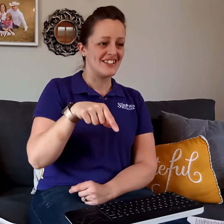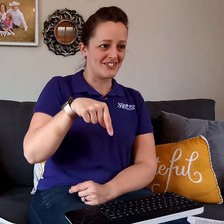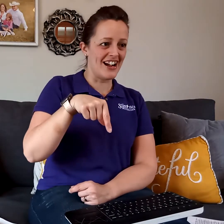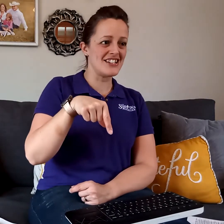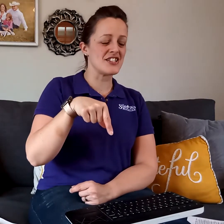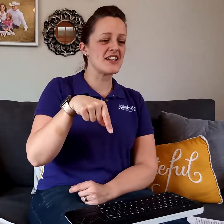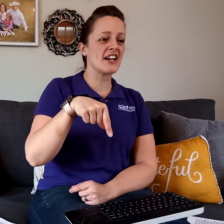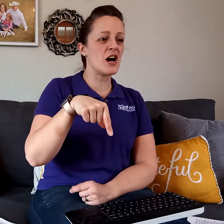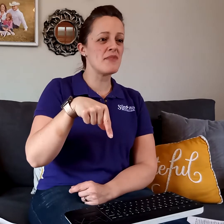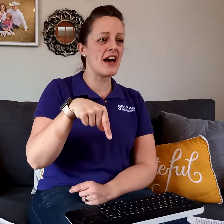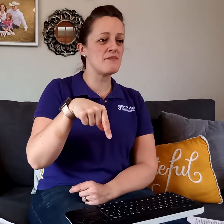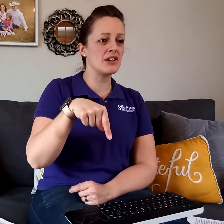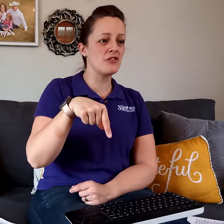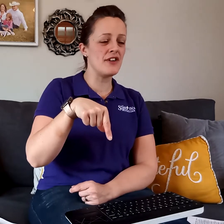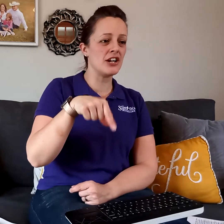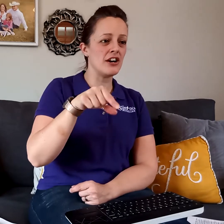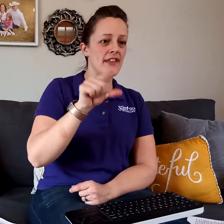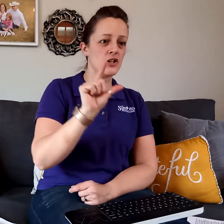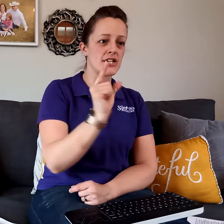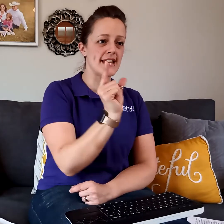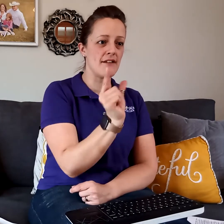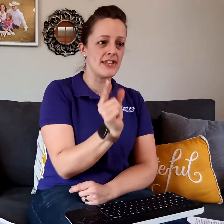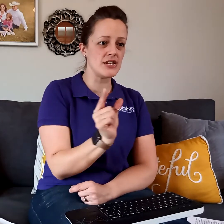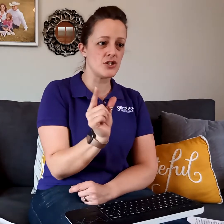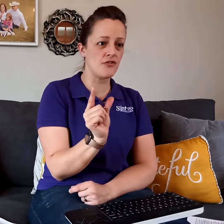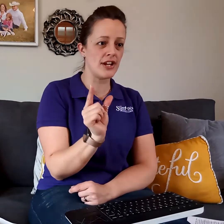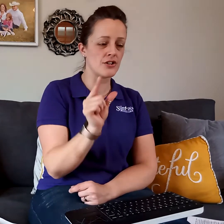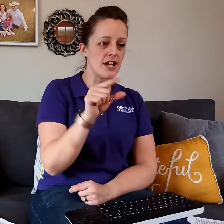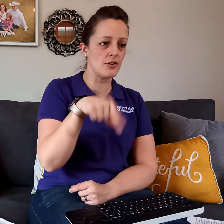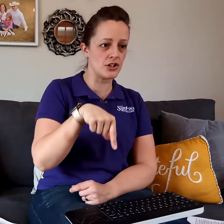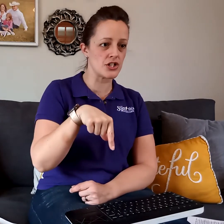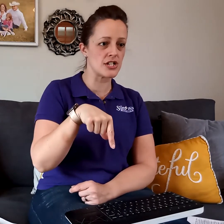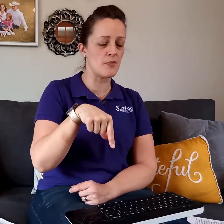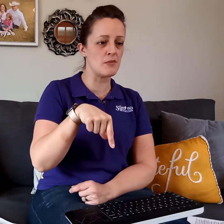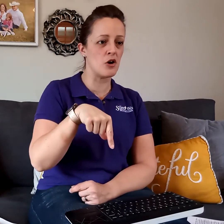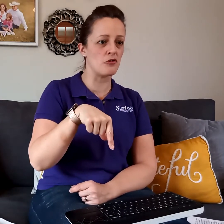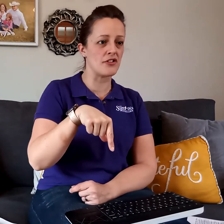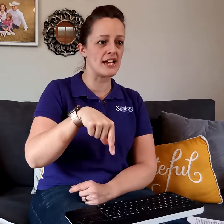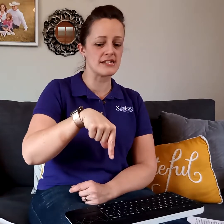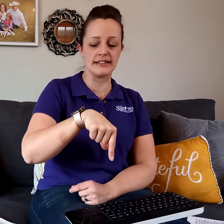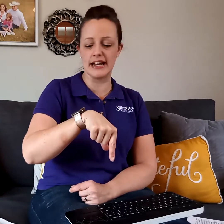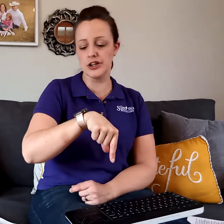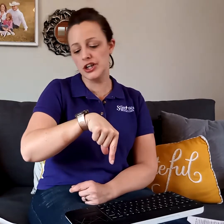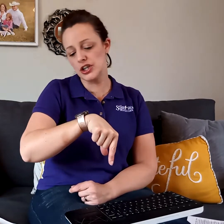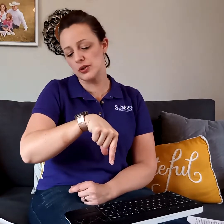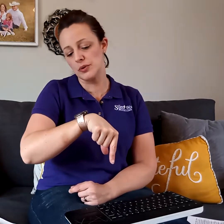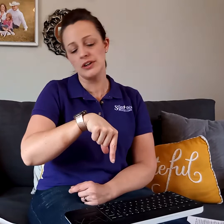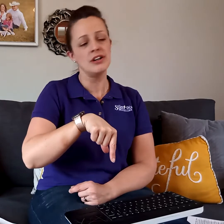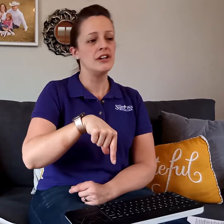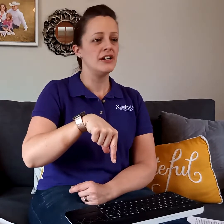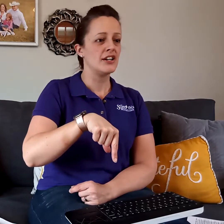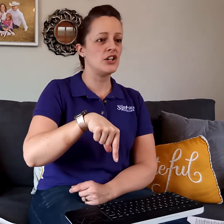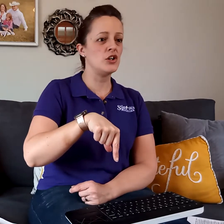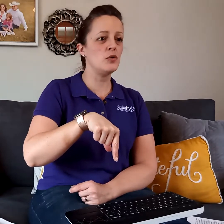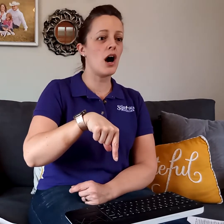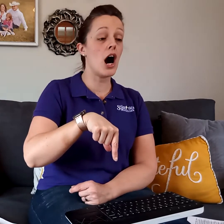Right? Just tuck up that middle finger, and then you just have these 2 fingers out, and you just tip them over. That's the letter Q. Q.